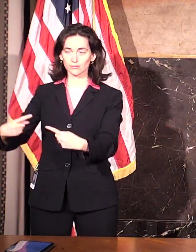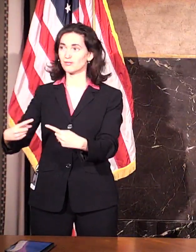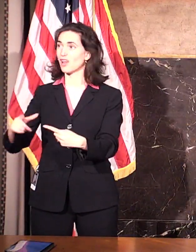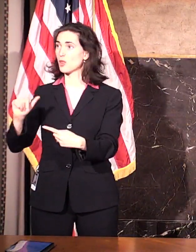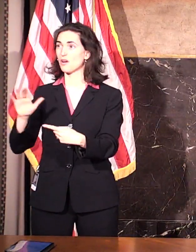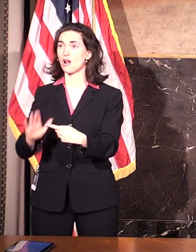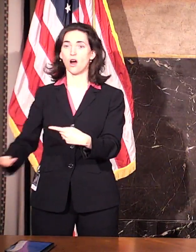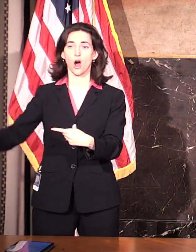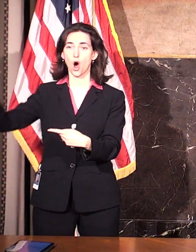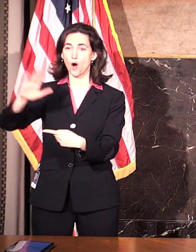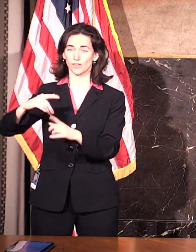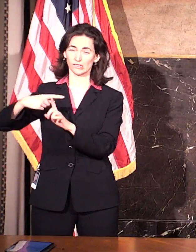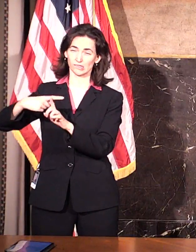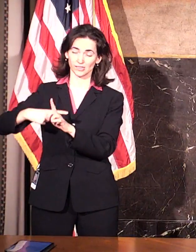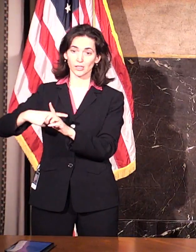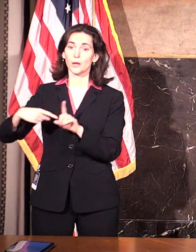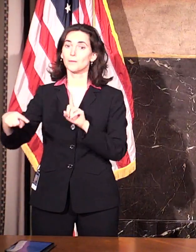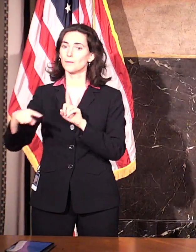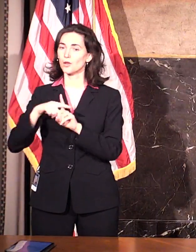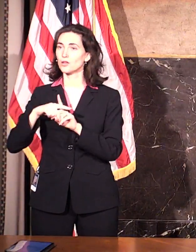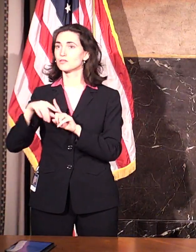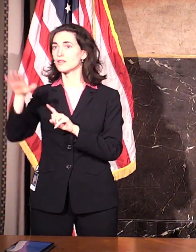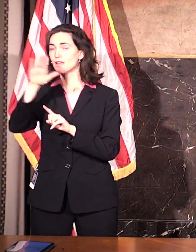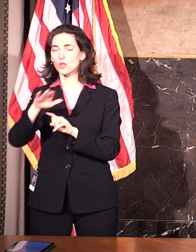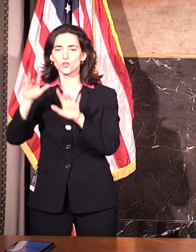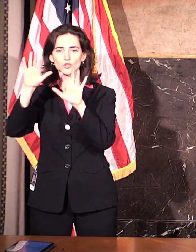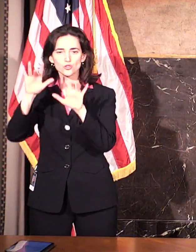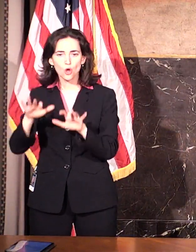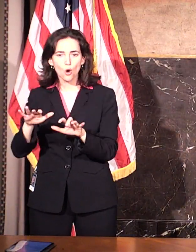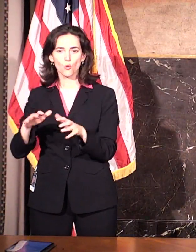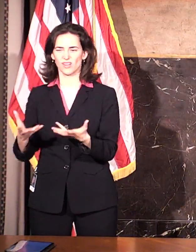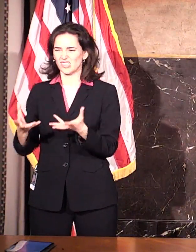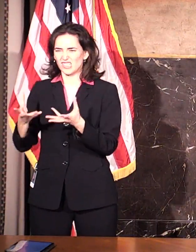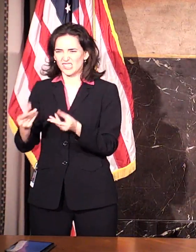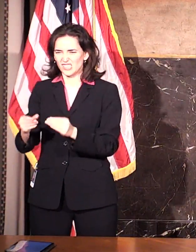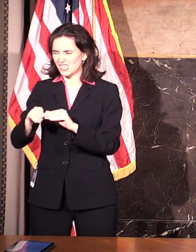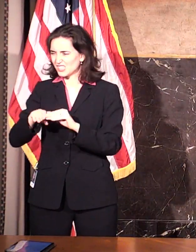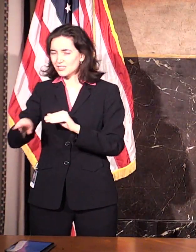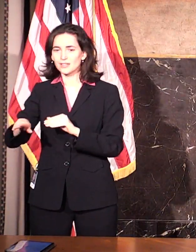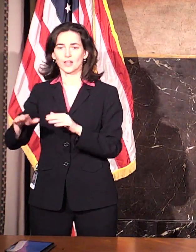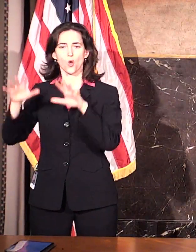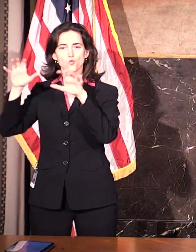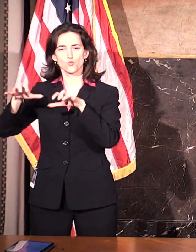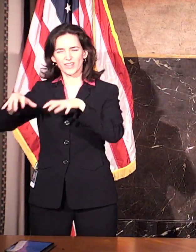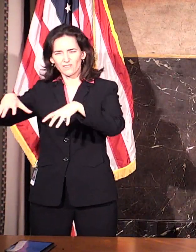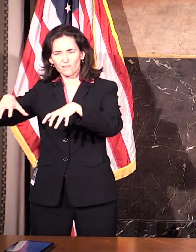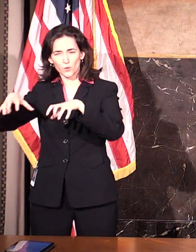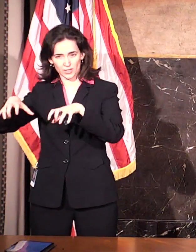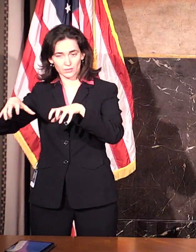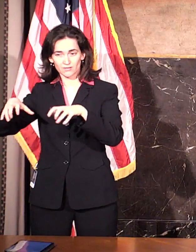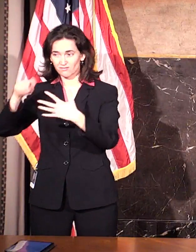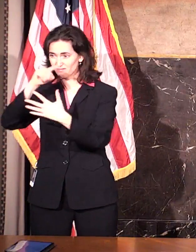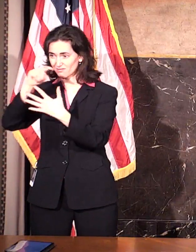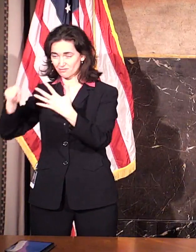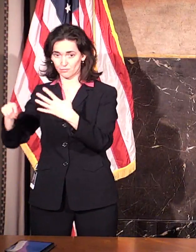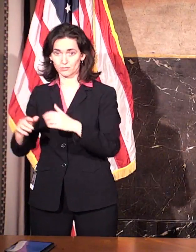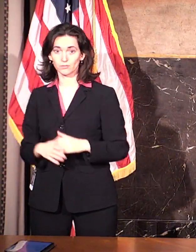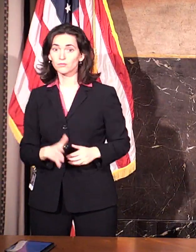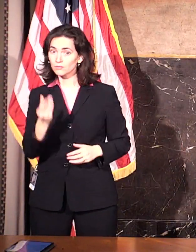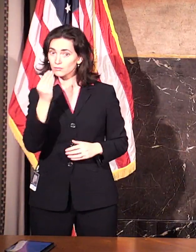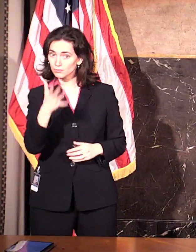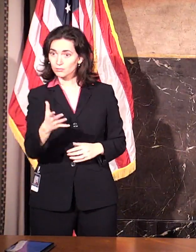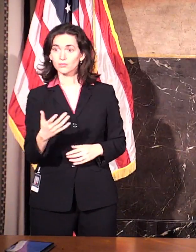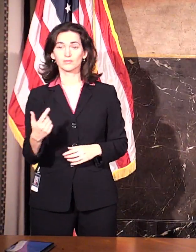Louisiana, along with snow and sleet and freezing rain. And in fact, overnight, the